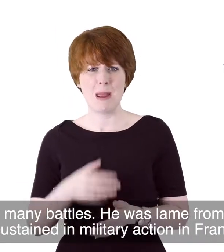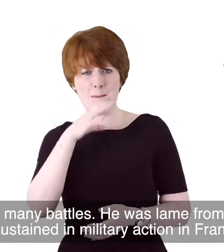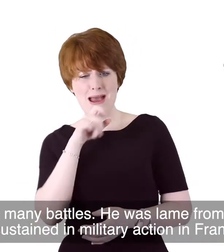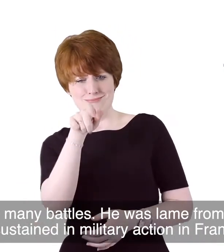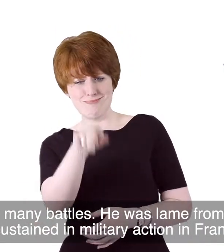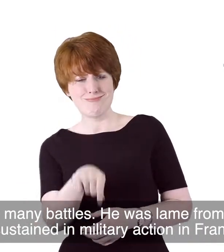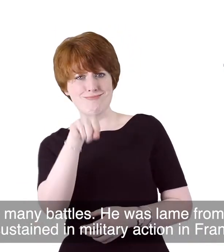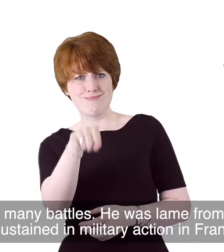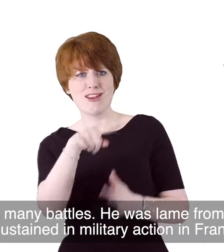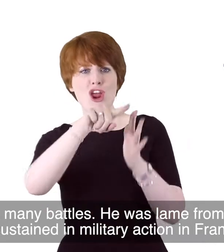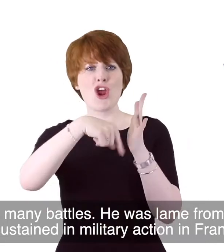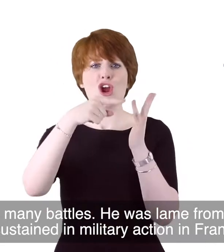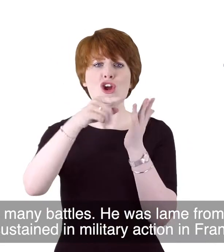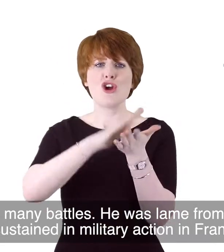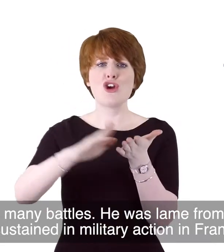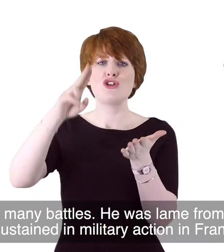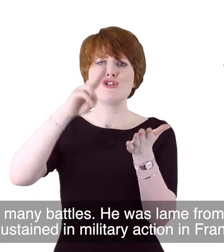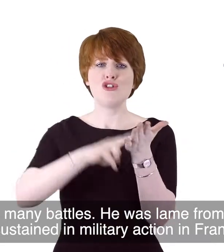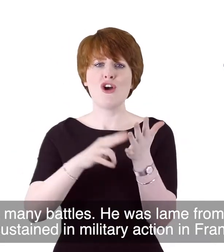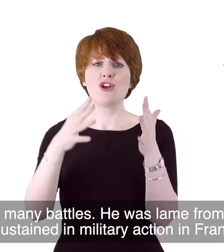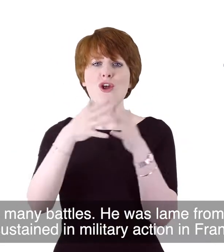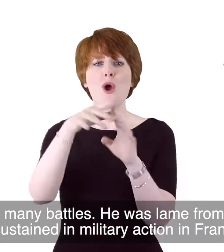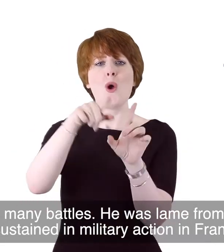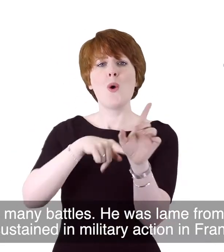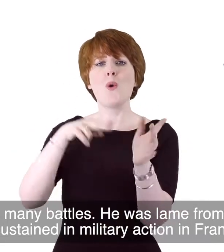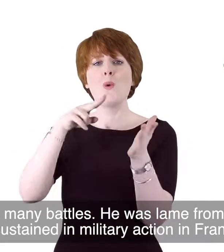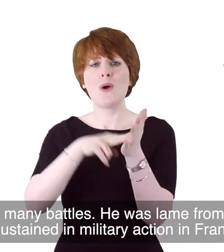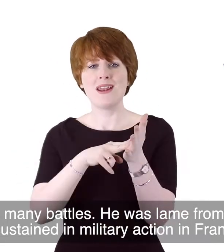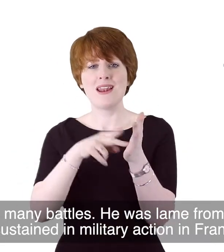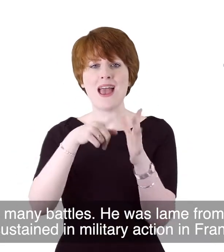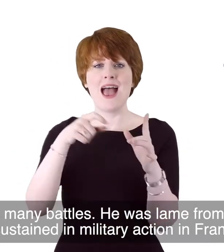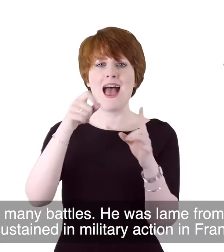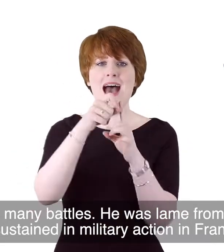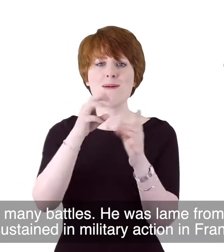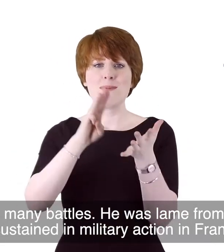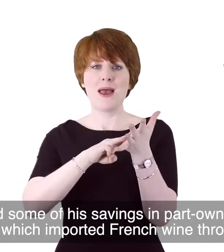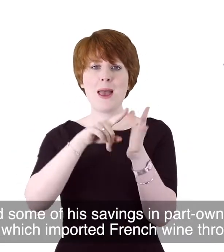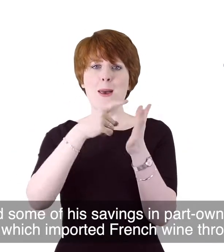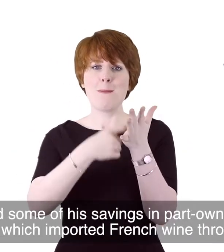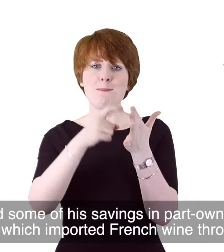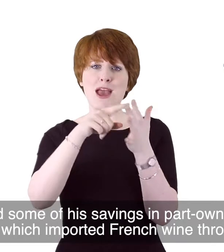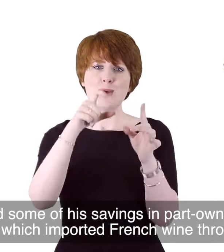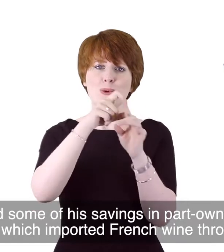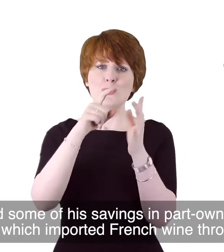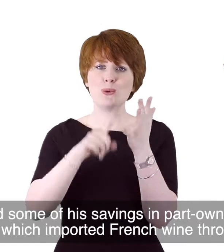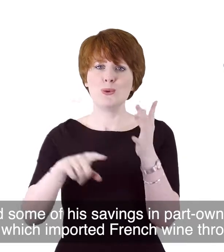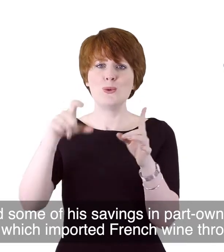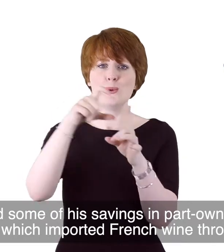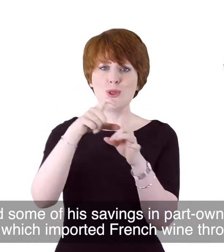witnessing many battles. He was lame from a leg wound sustained in military action in France. He invested some of his savings in